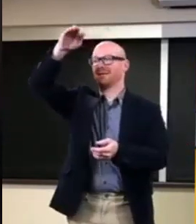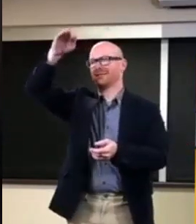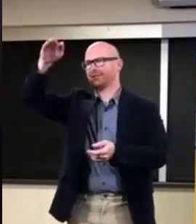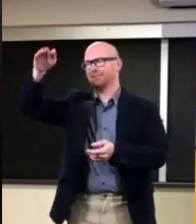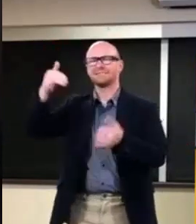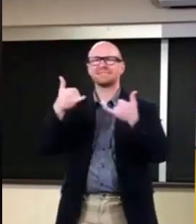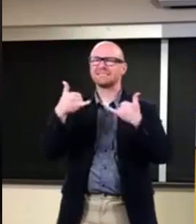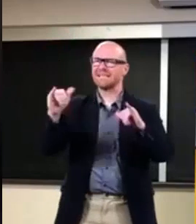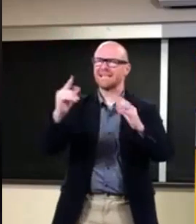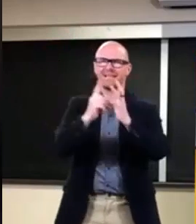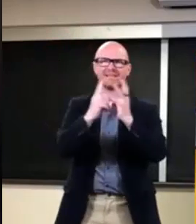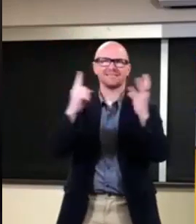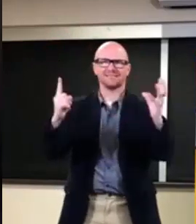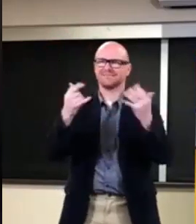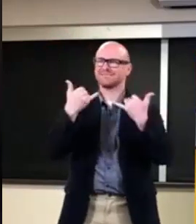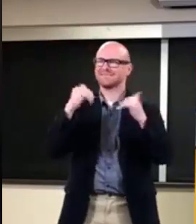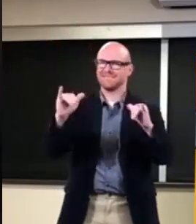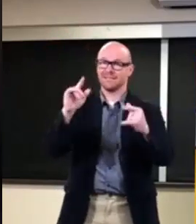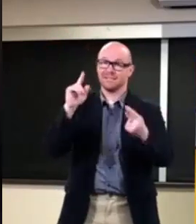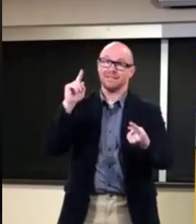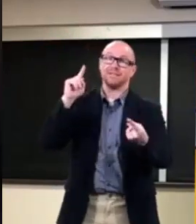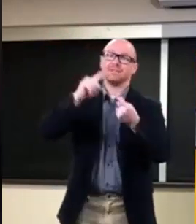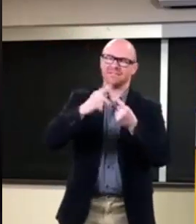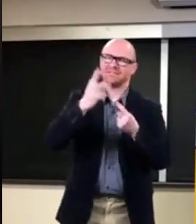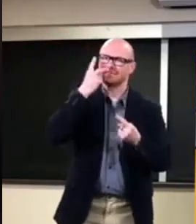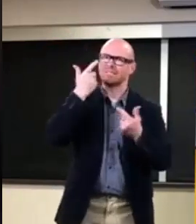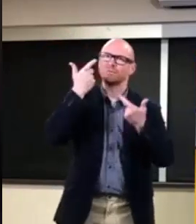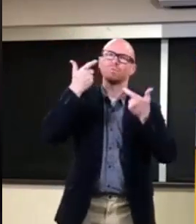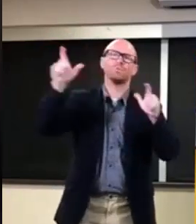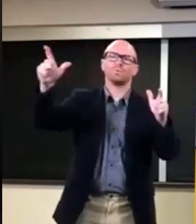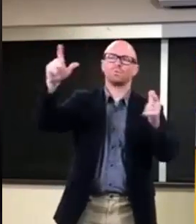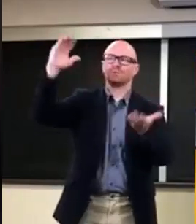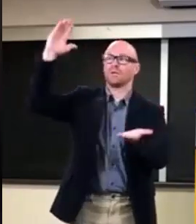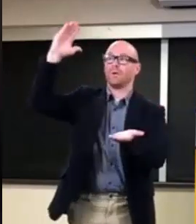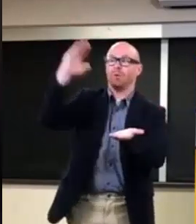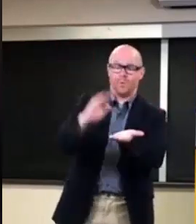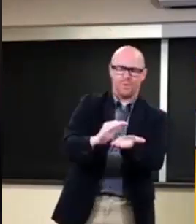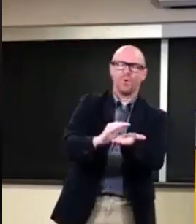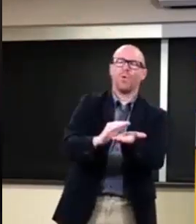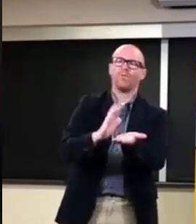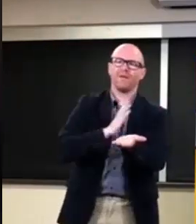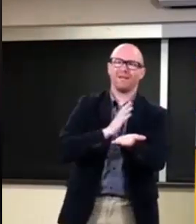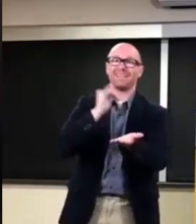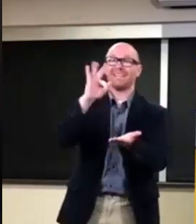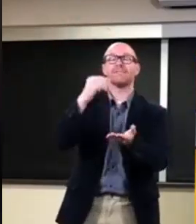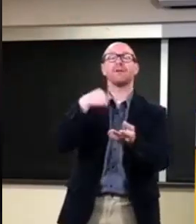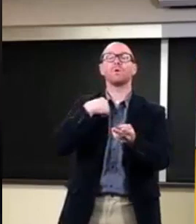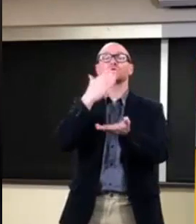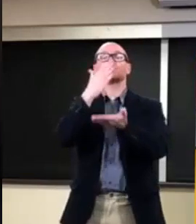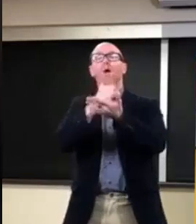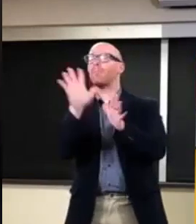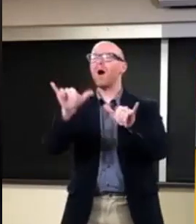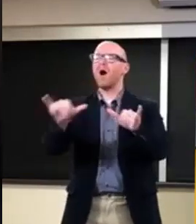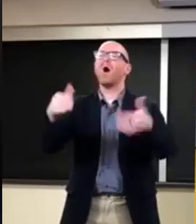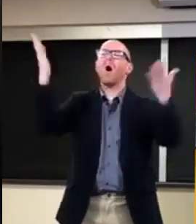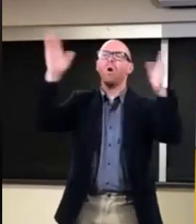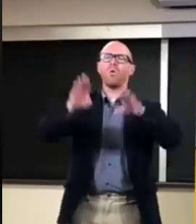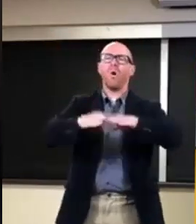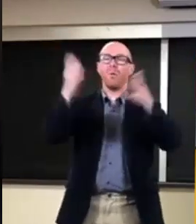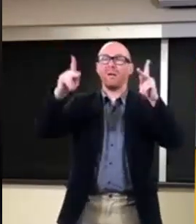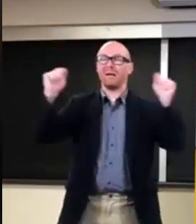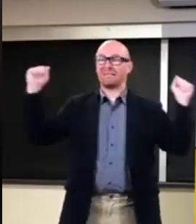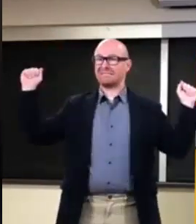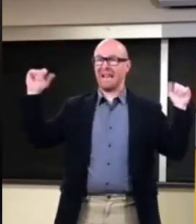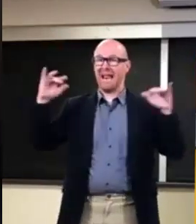social distancing restrictions until we see a significant decrease in cases. If we lift restrictions too early, we do risk